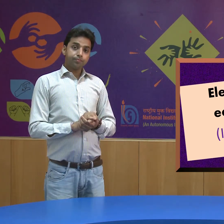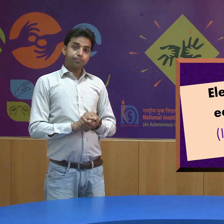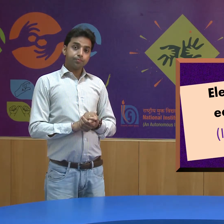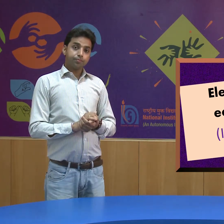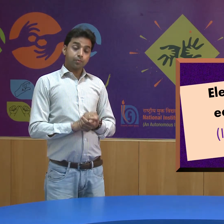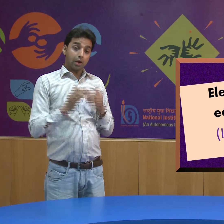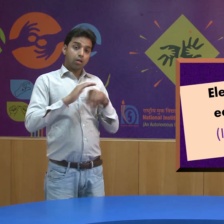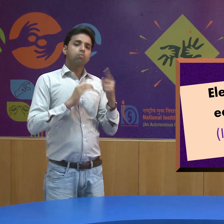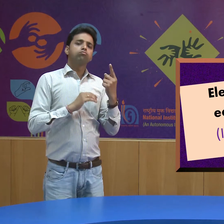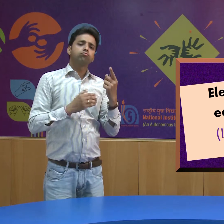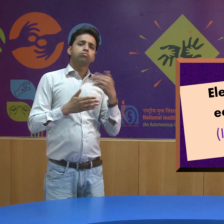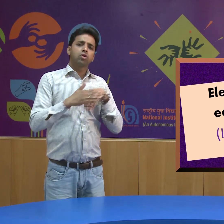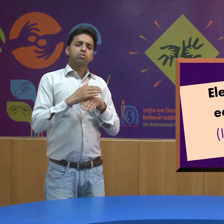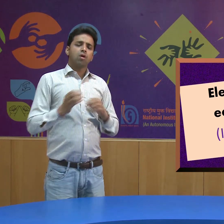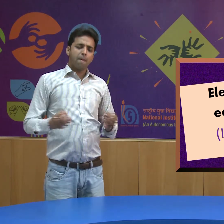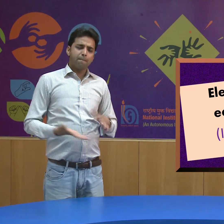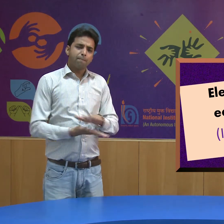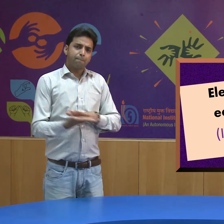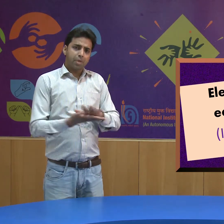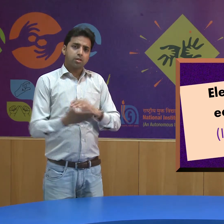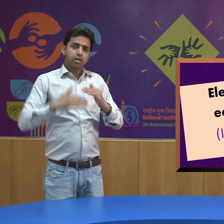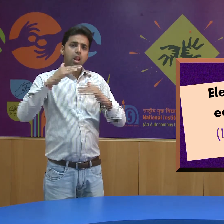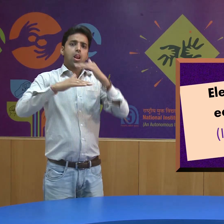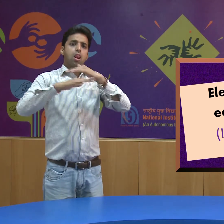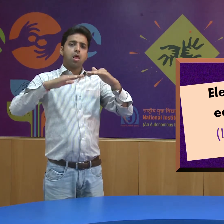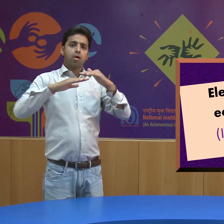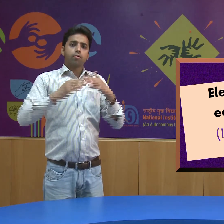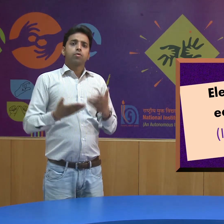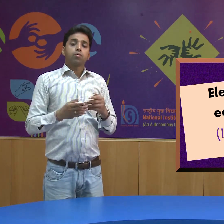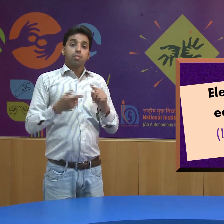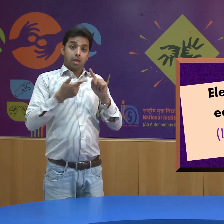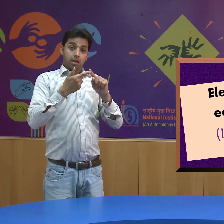The first and the basic level of education is the elementary level,